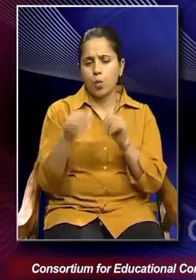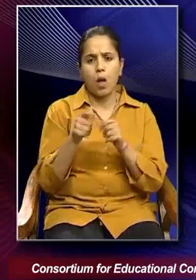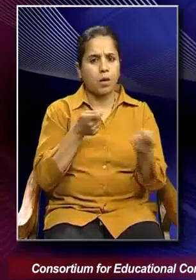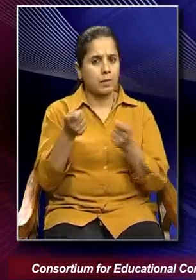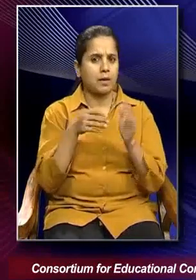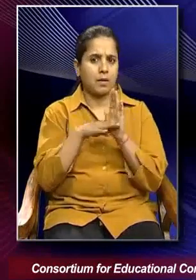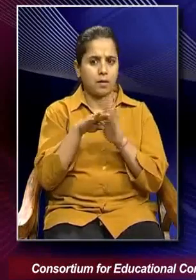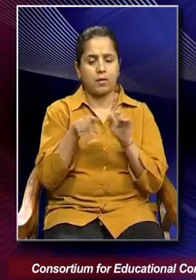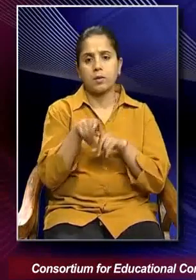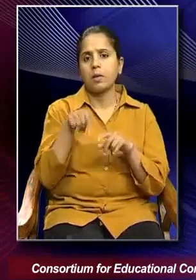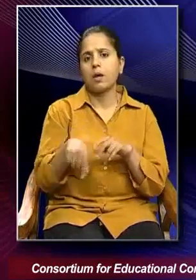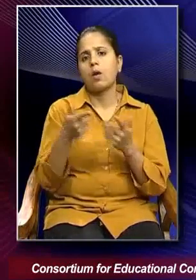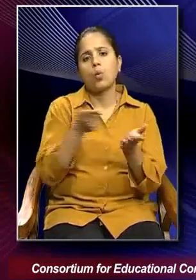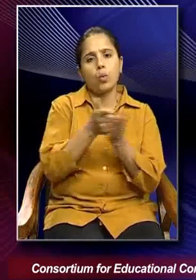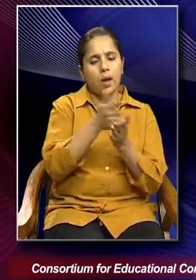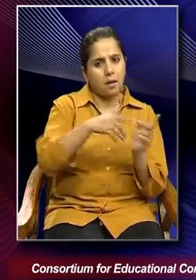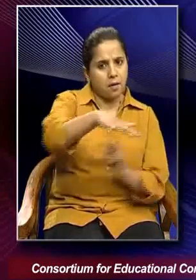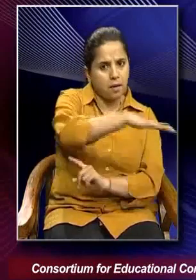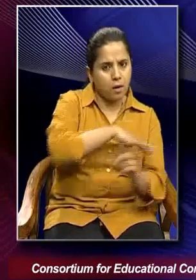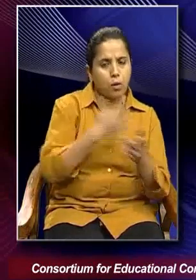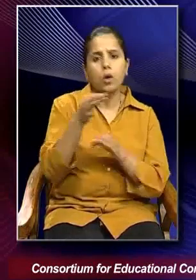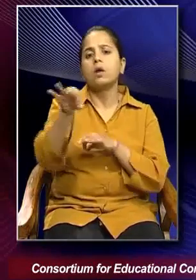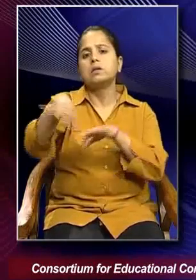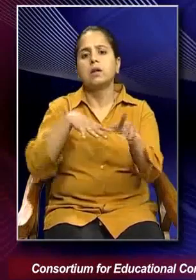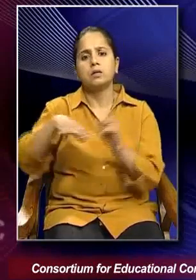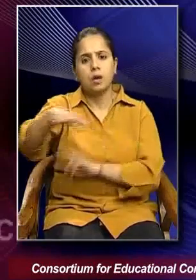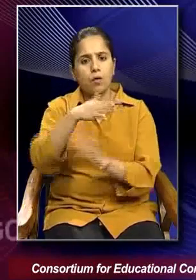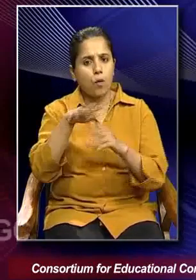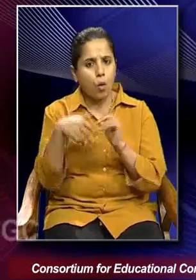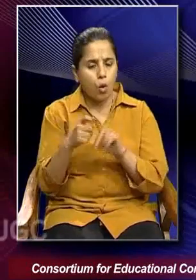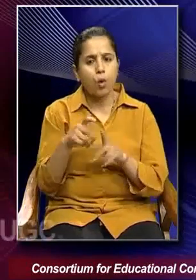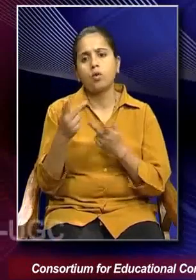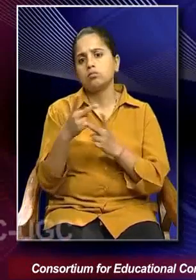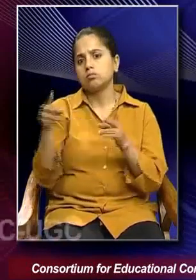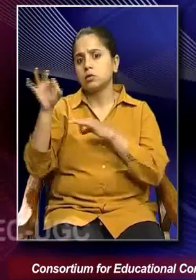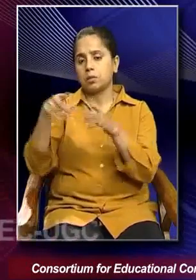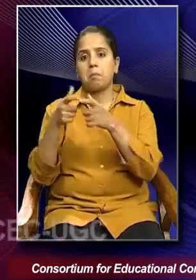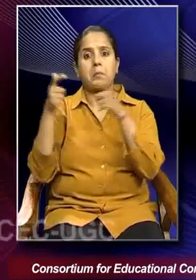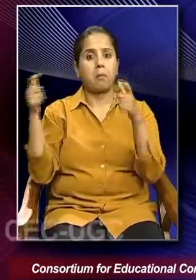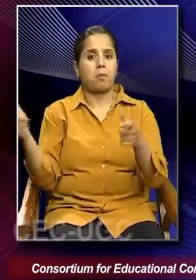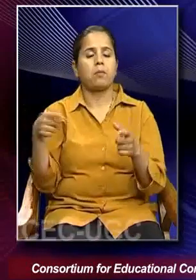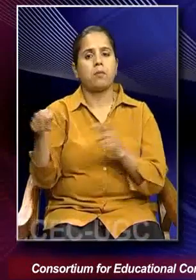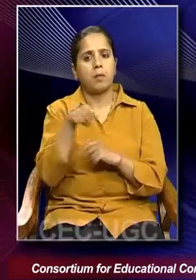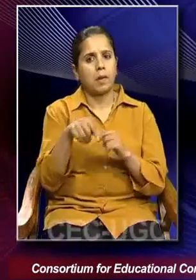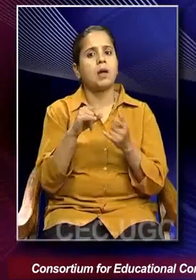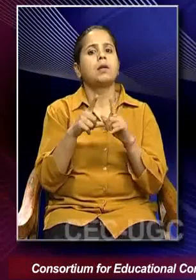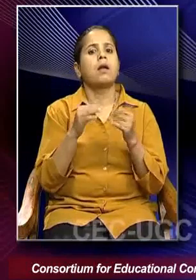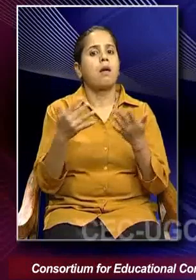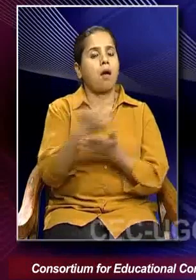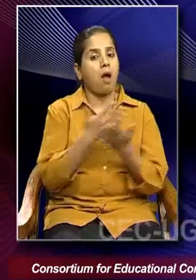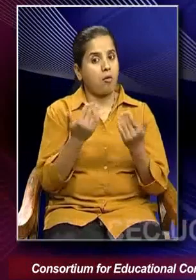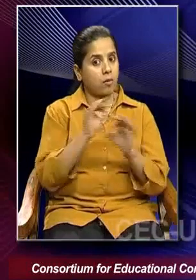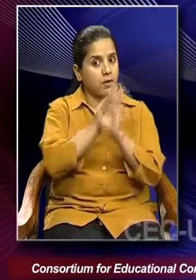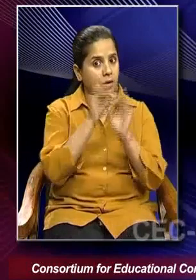for example at the village level or urban ward levels or city levels, these sort of data if become available, that can